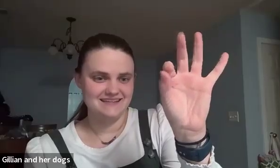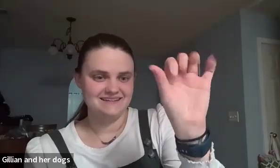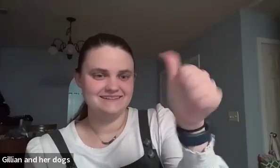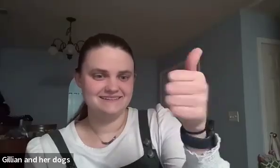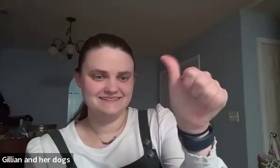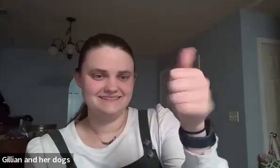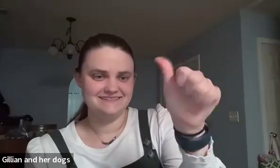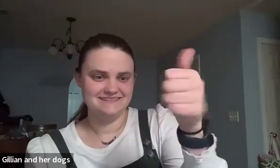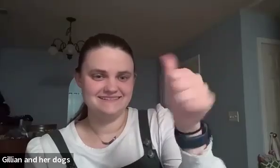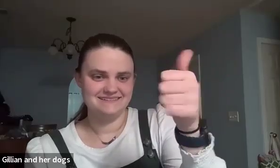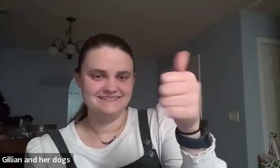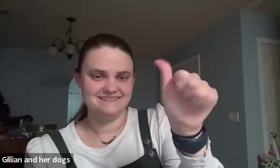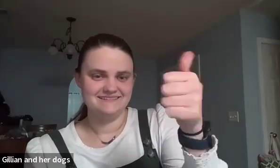10,